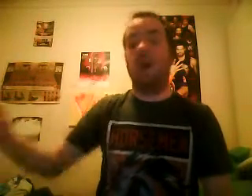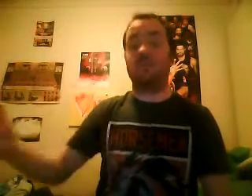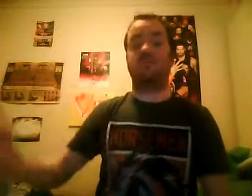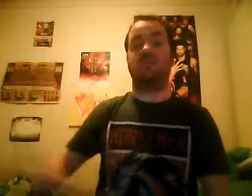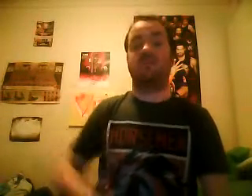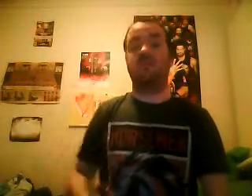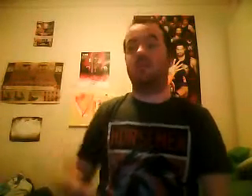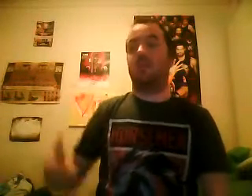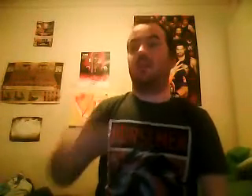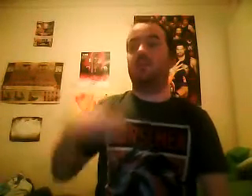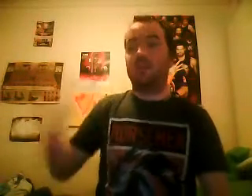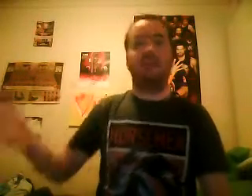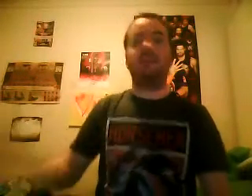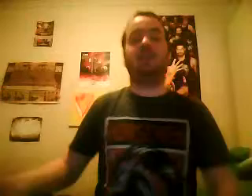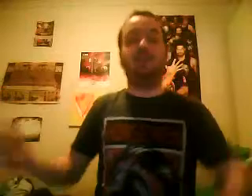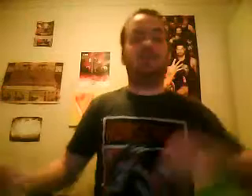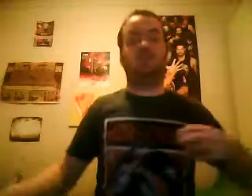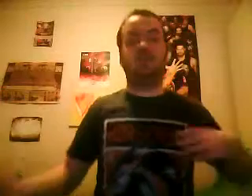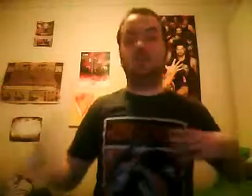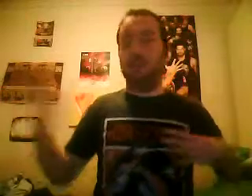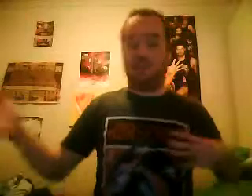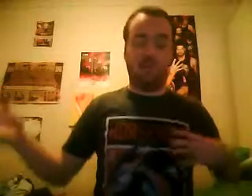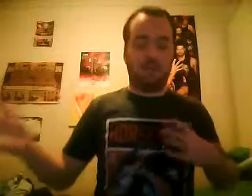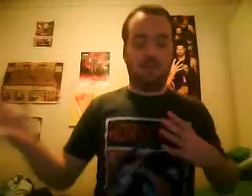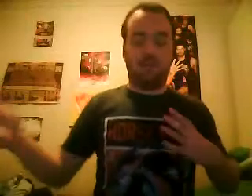Elias winning the universe,